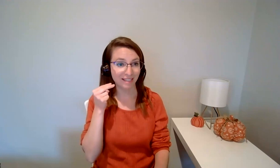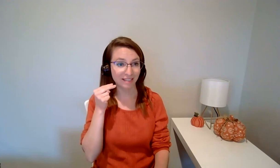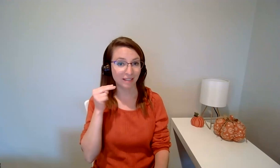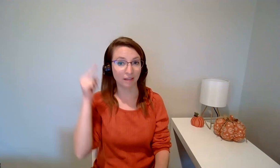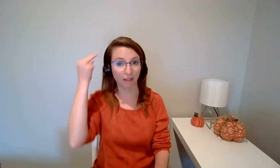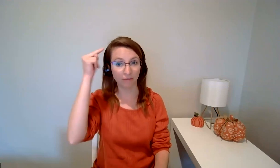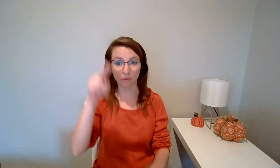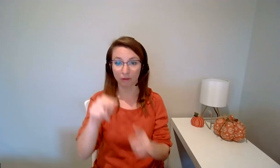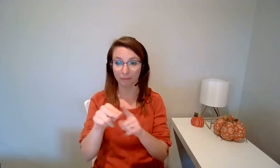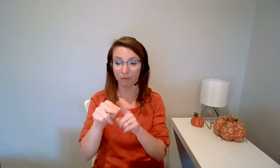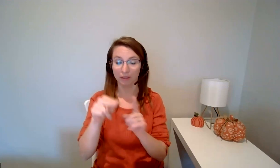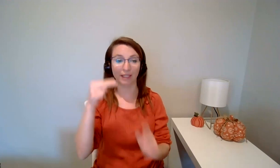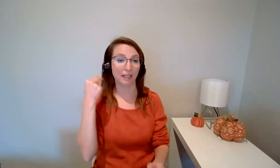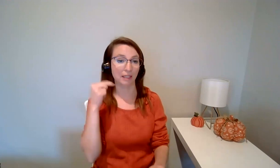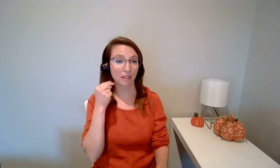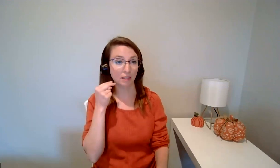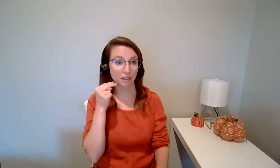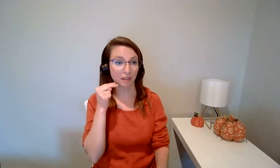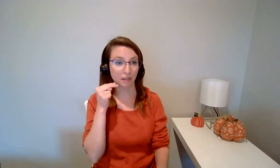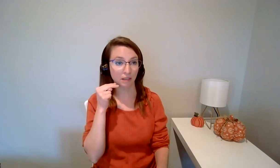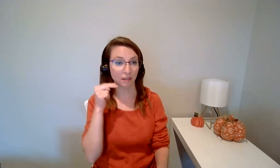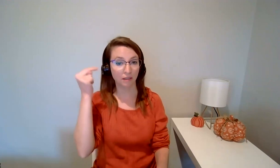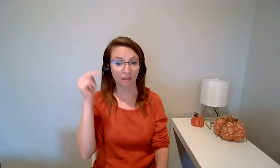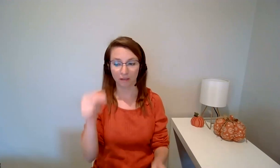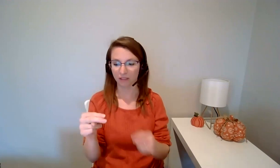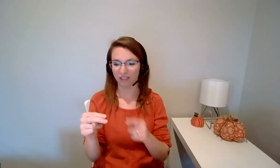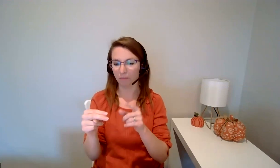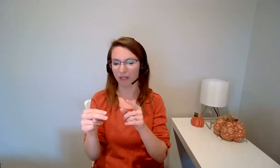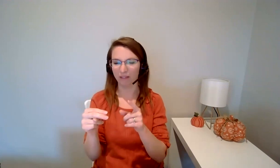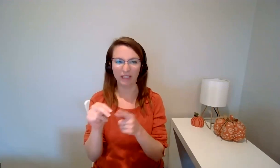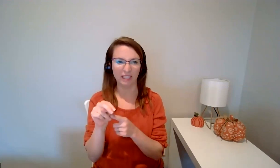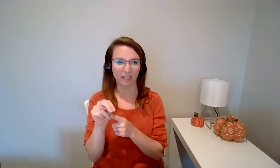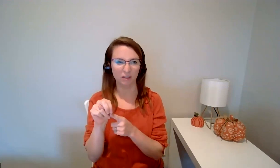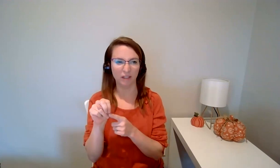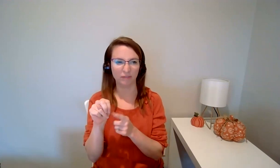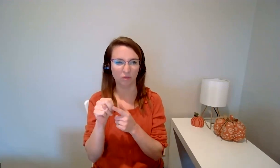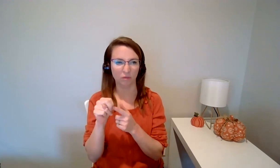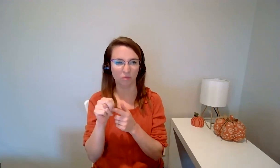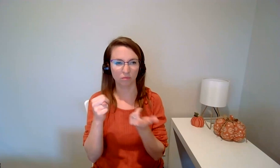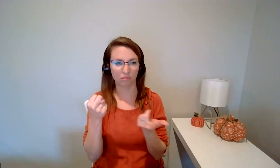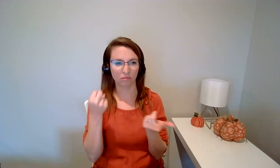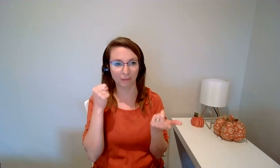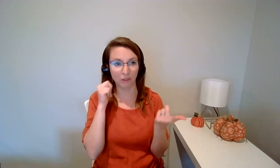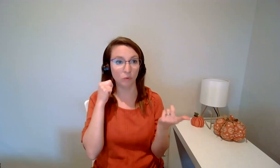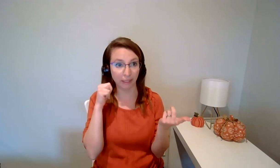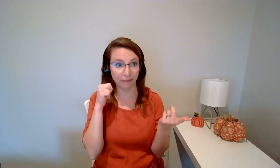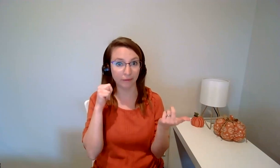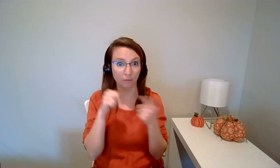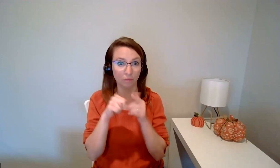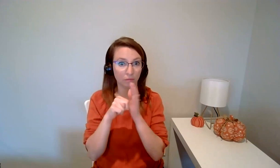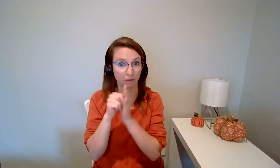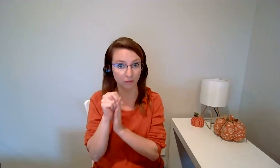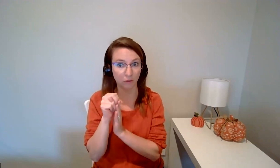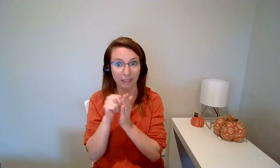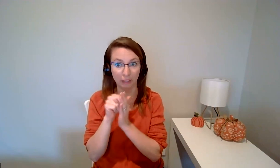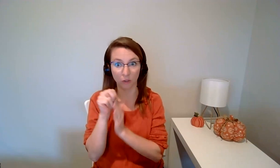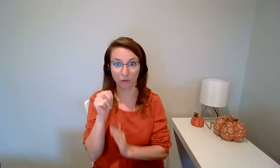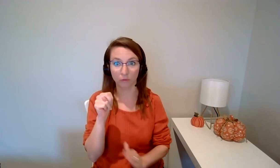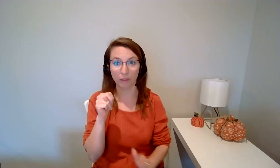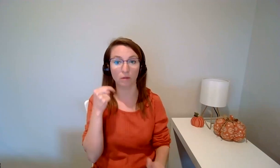Niece and nephew are going to be with an N, kind of a modified N. You don't have to, I mean, you can curl it around.